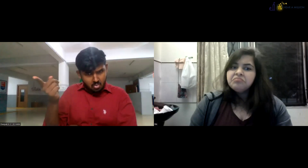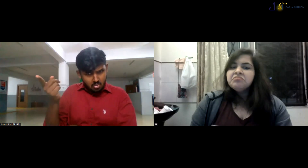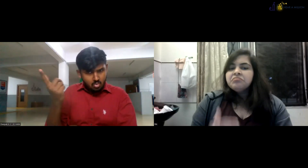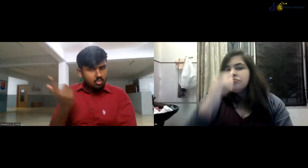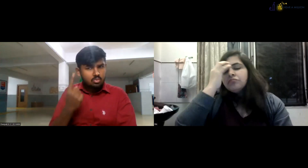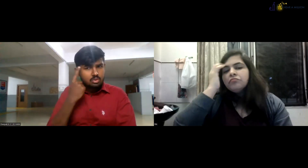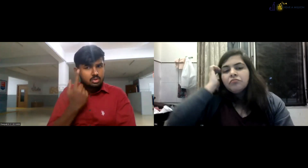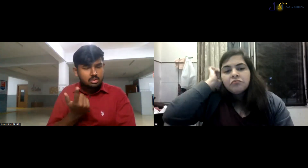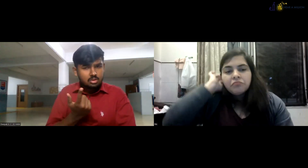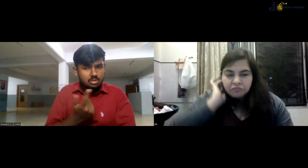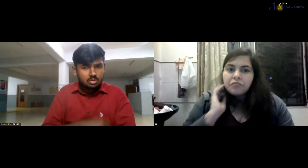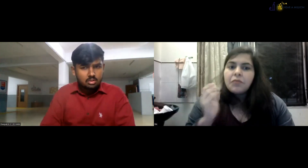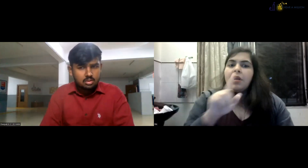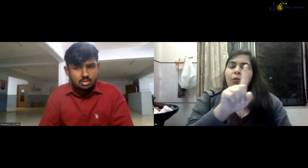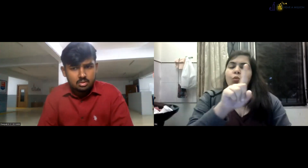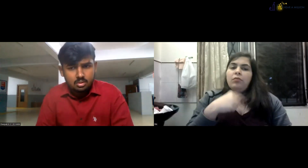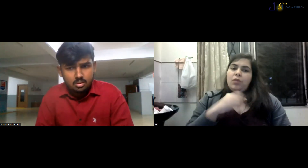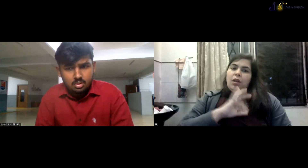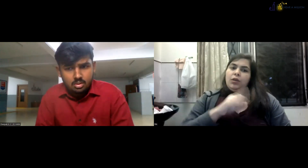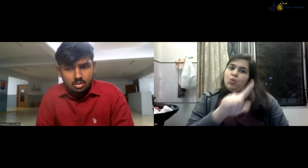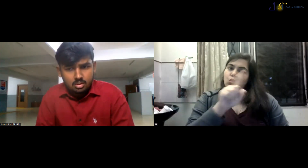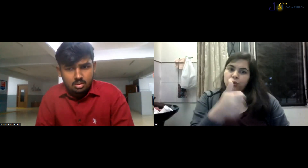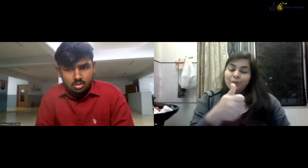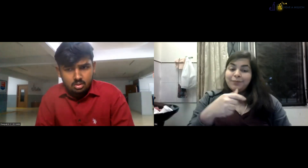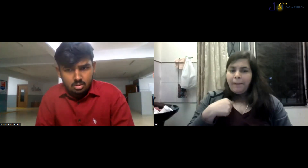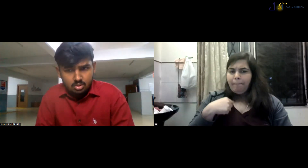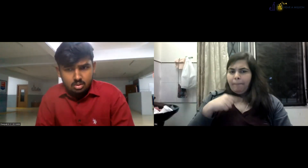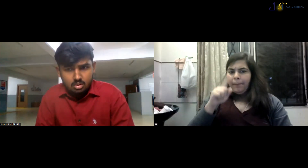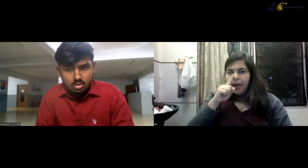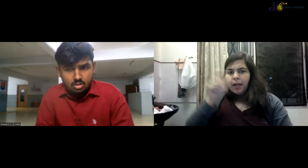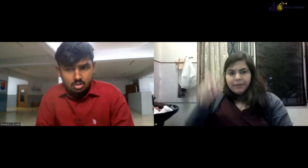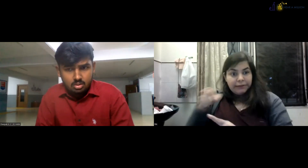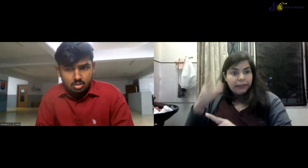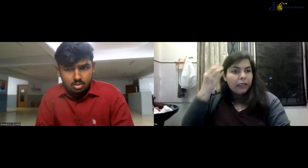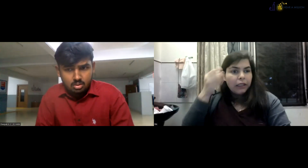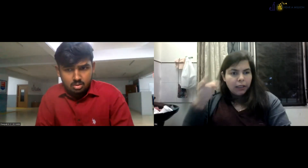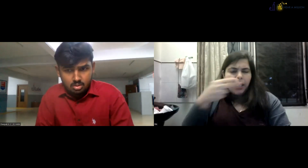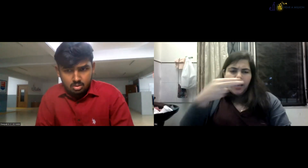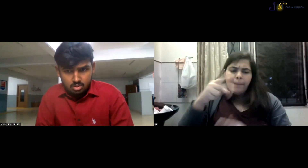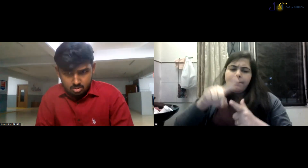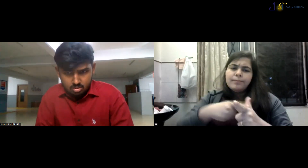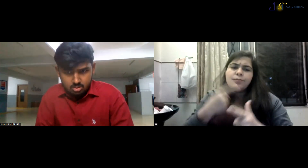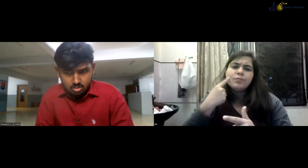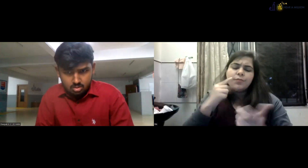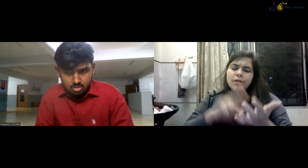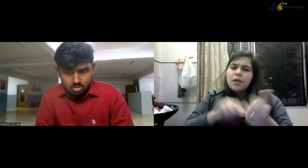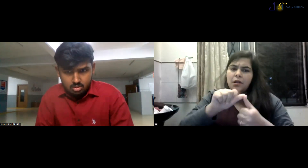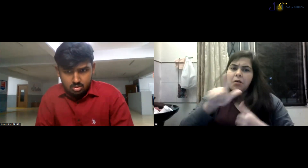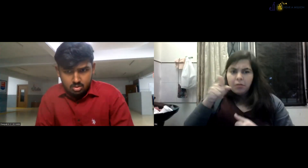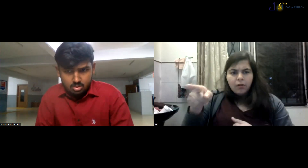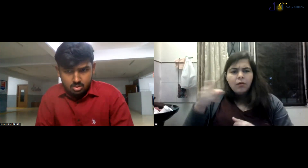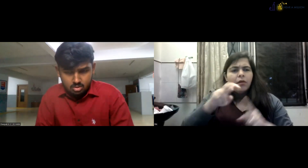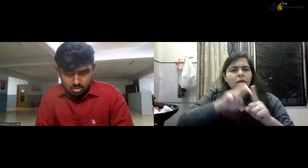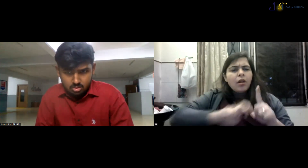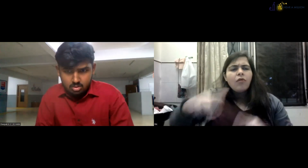alone, they have a solo trip, do you think they have to spend a lot? Yeah, that's a good question. So there is a hearing woman.